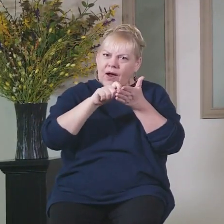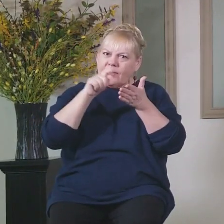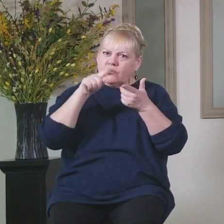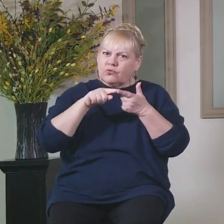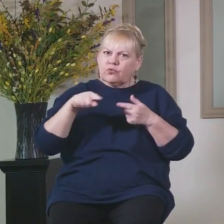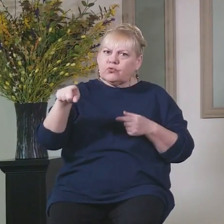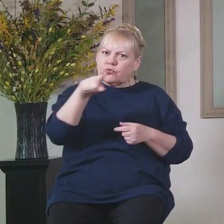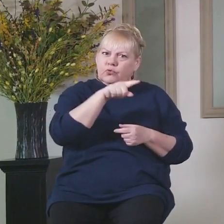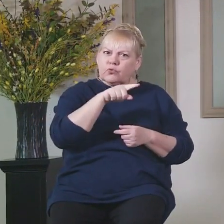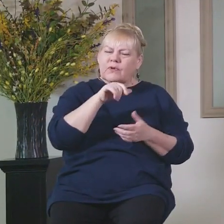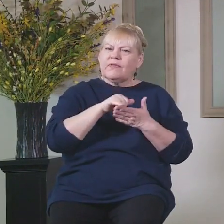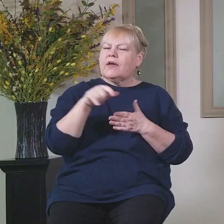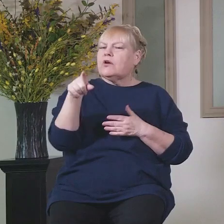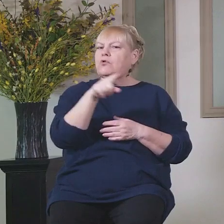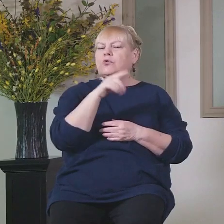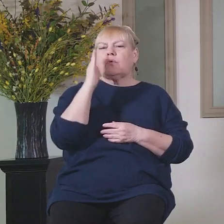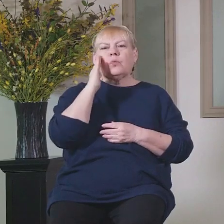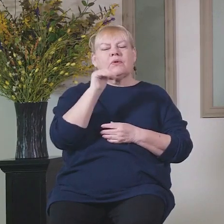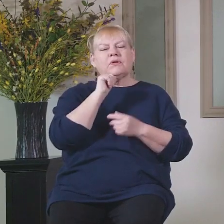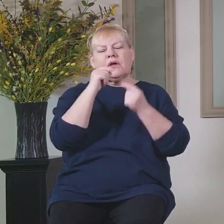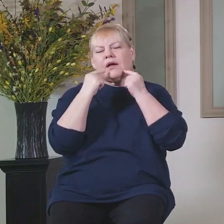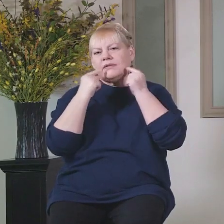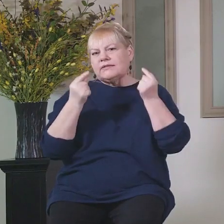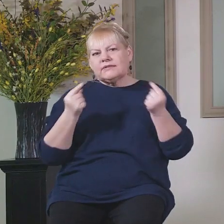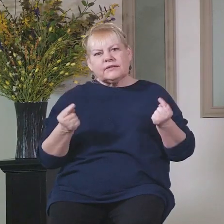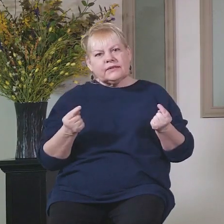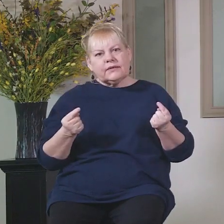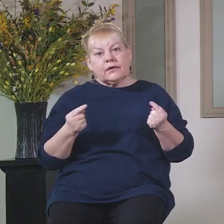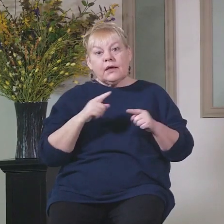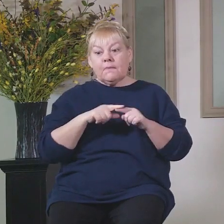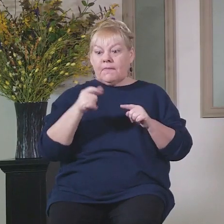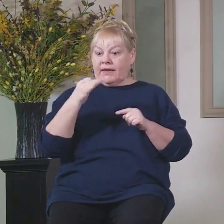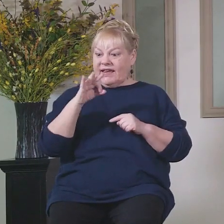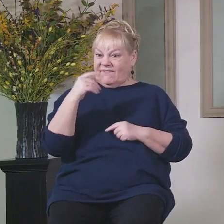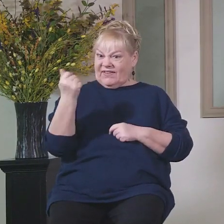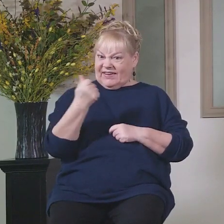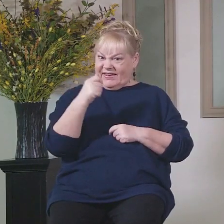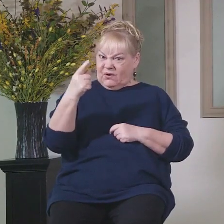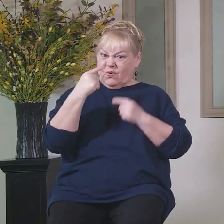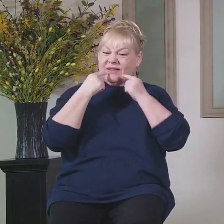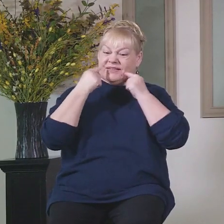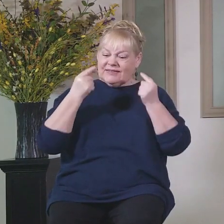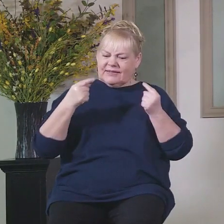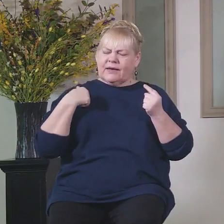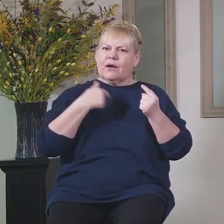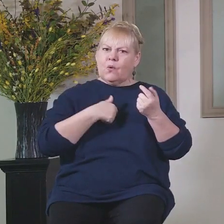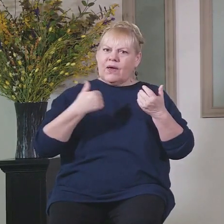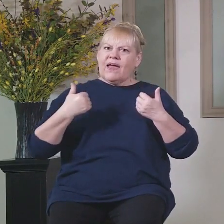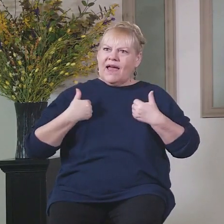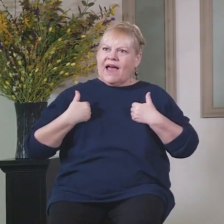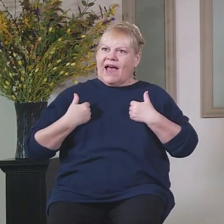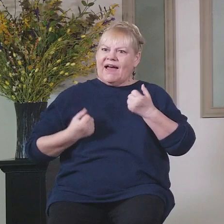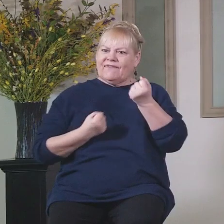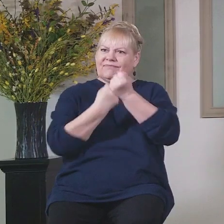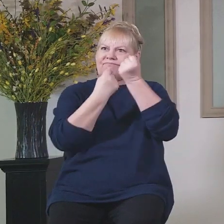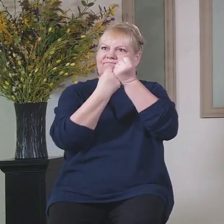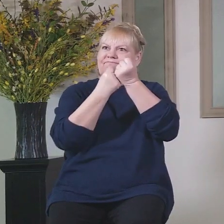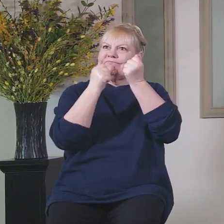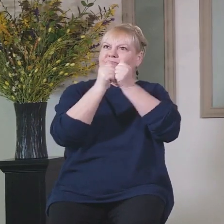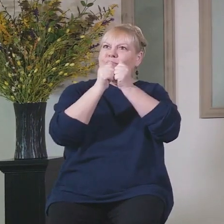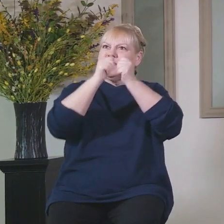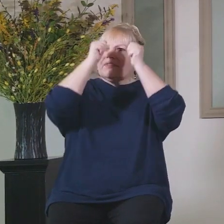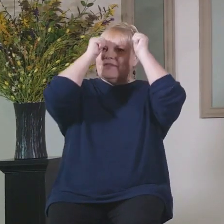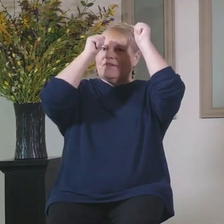things to you so that you may not sin. But if anyone does sin, we have an advocate with the Father,